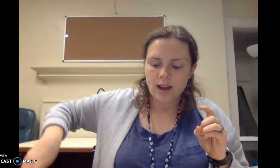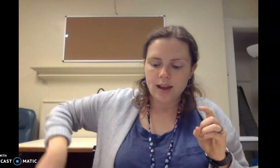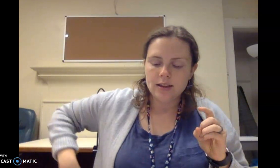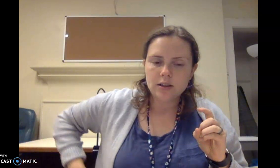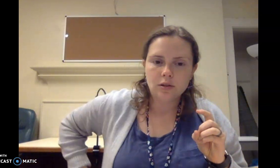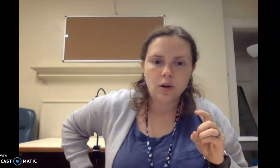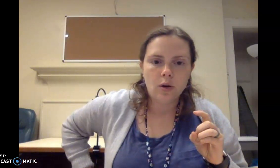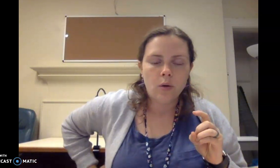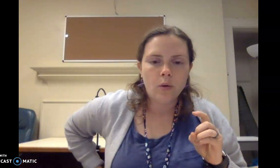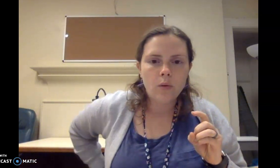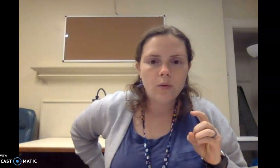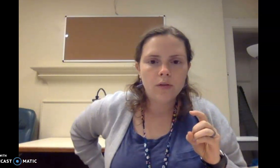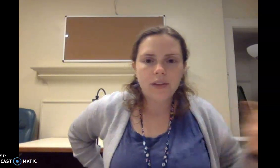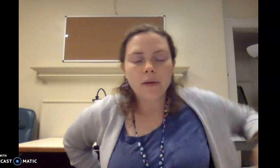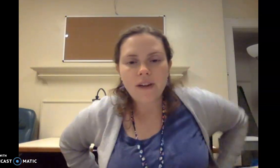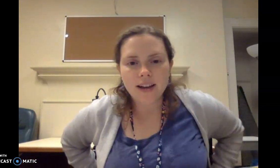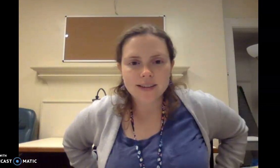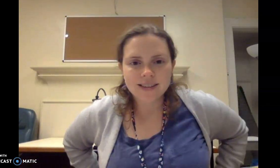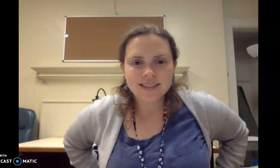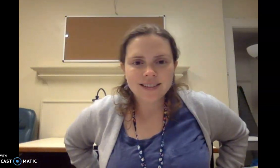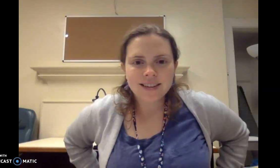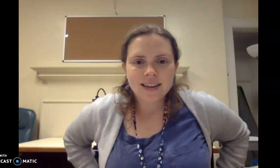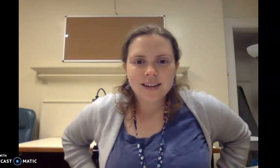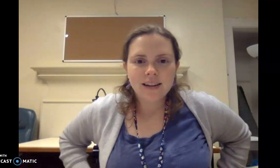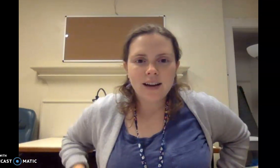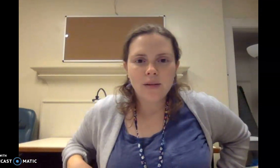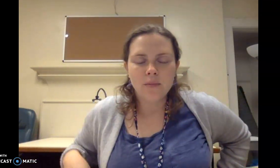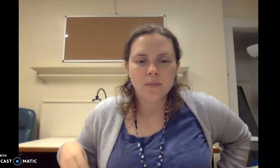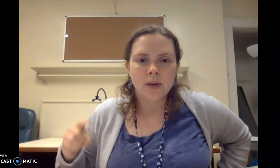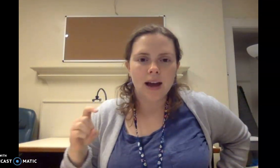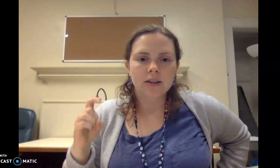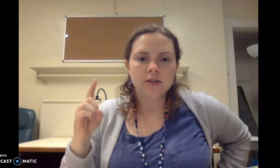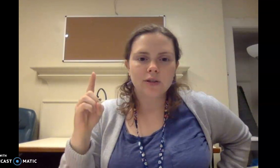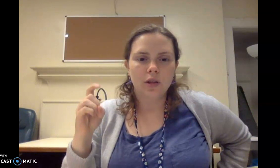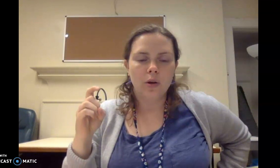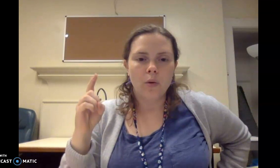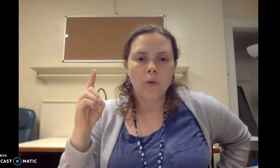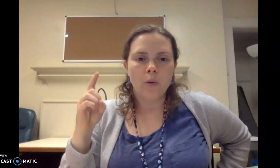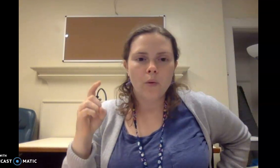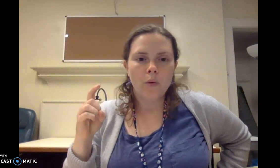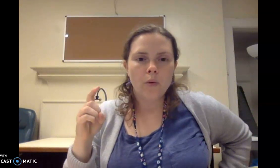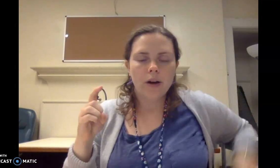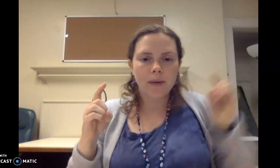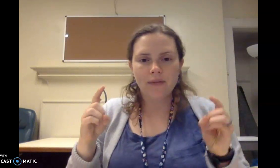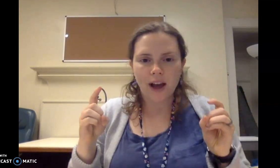away, Slow. Fly away fast. Come back slow. Come back